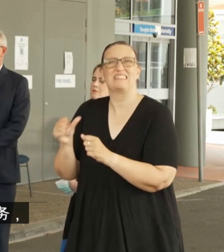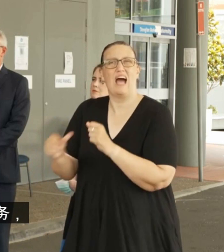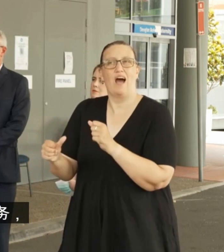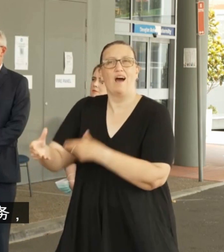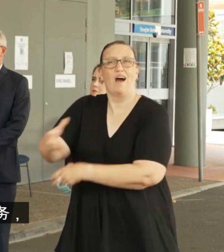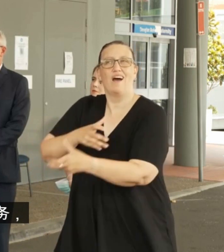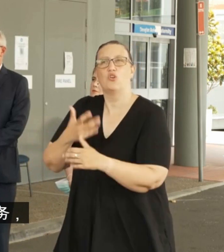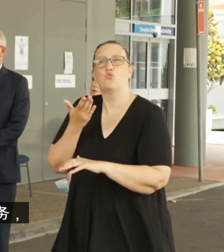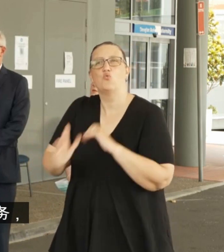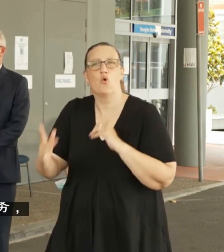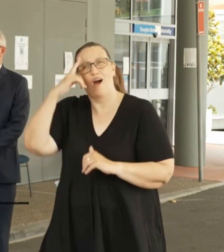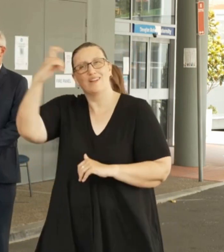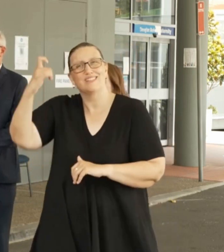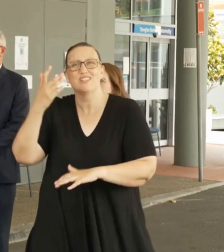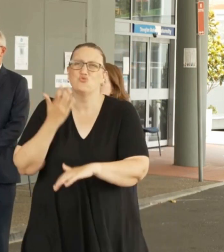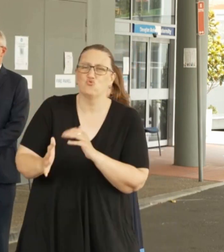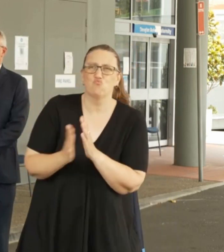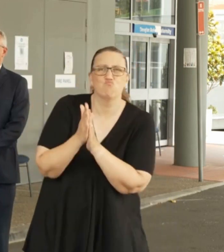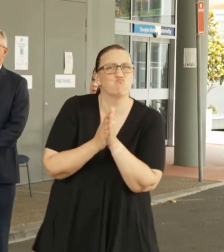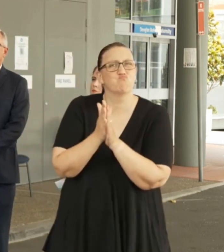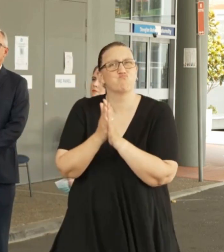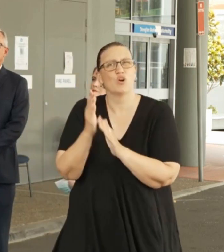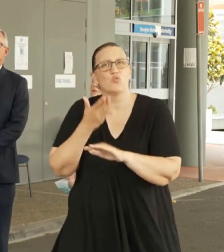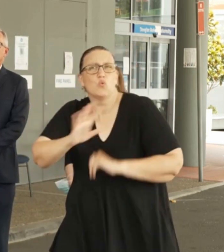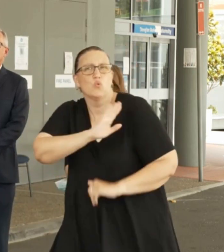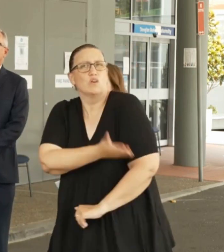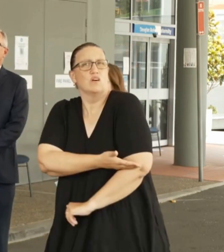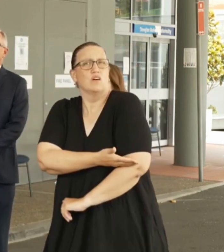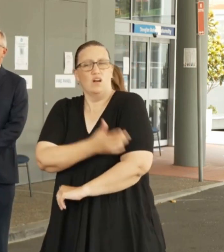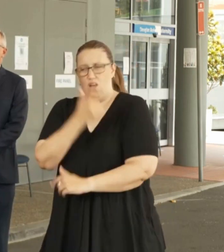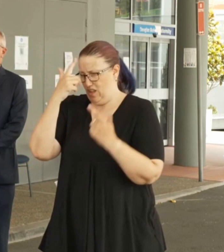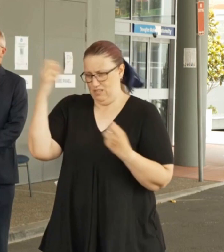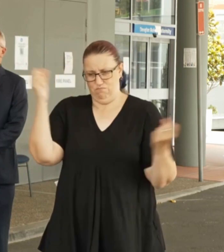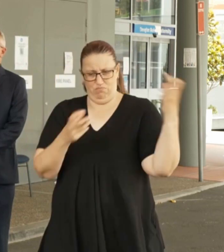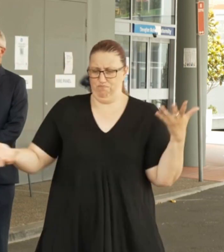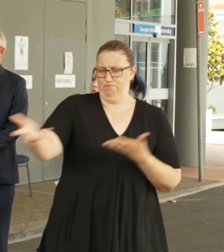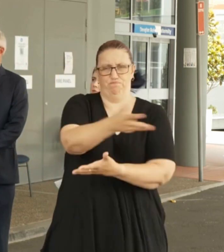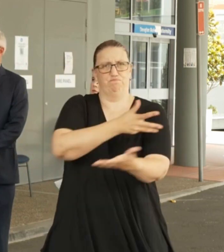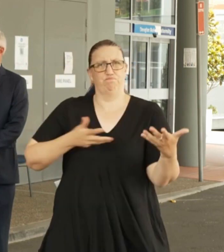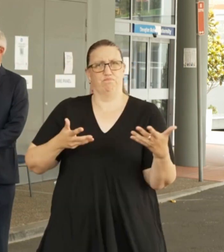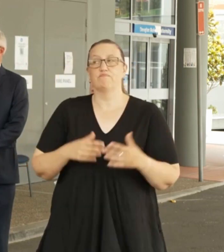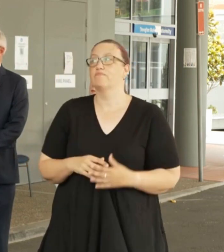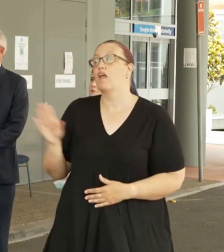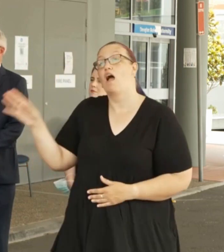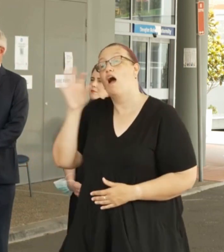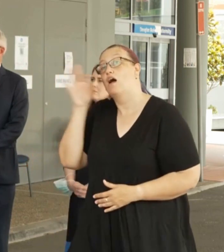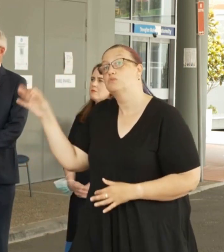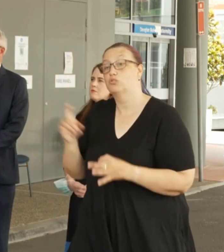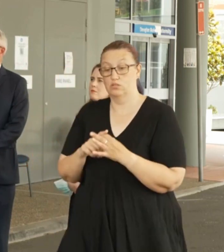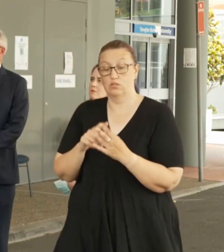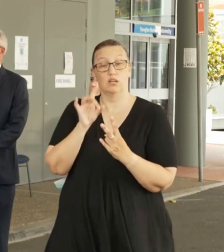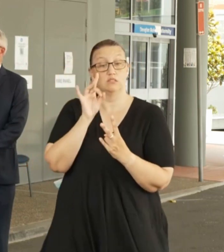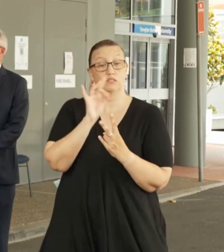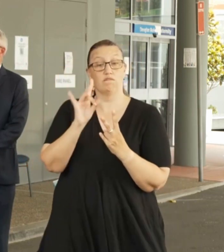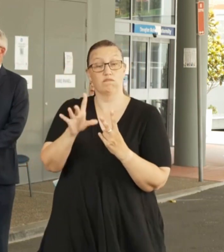of our state, whilst at the same time having renewable and bringing fresh energy and new ideas into the cabinet. Were they pushed, or is it